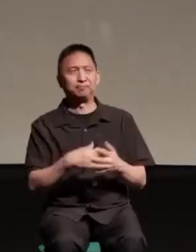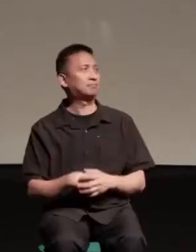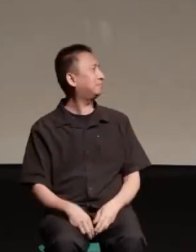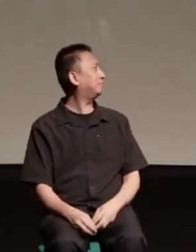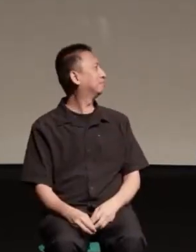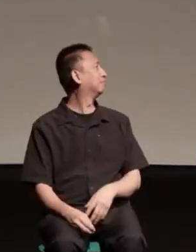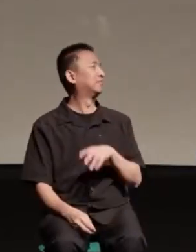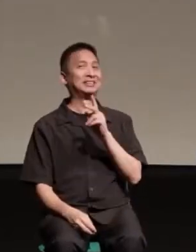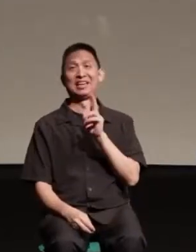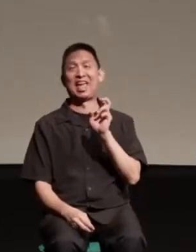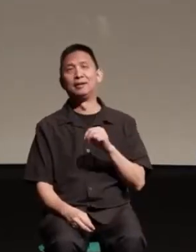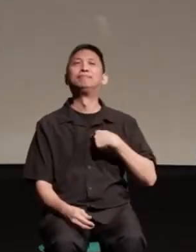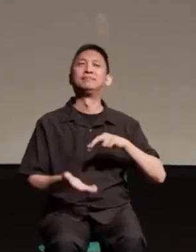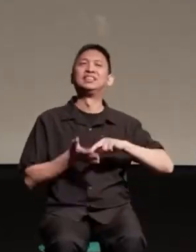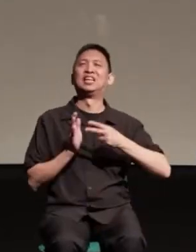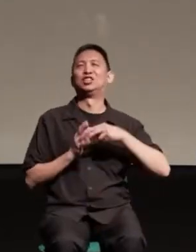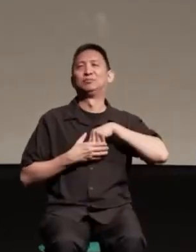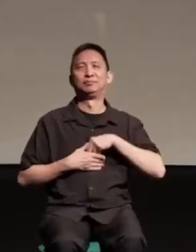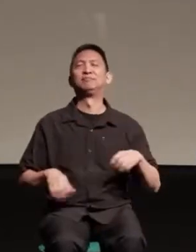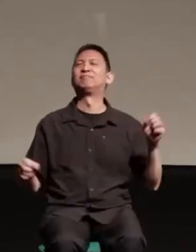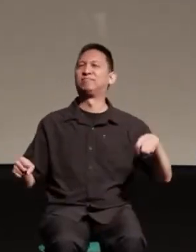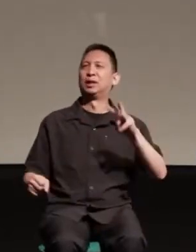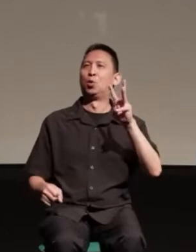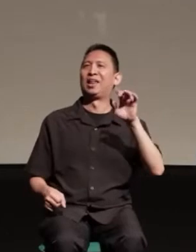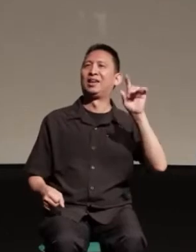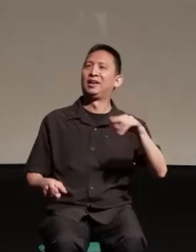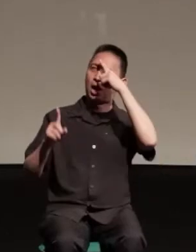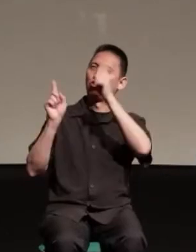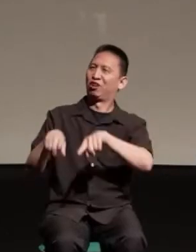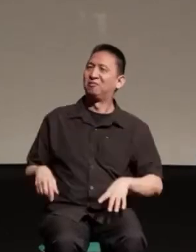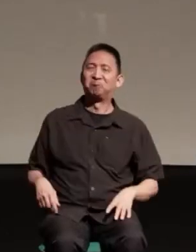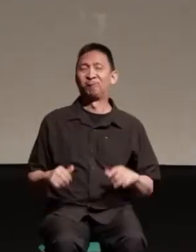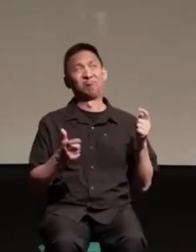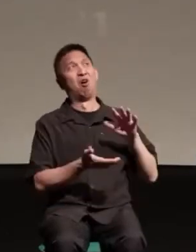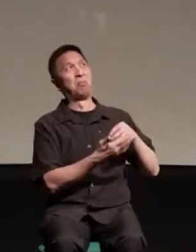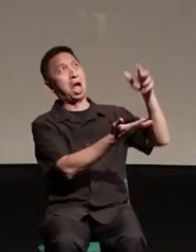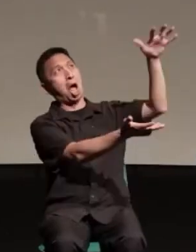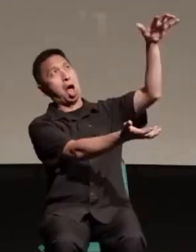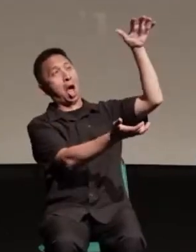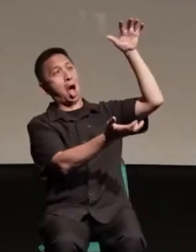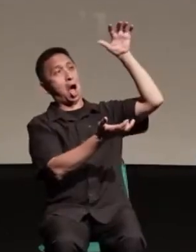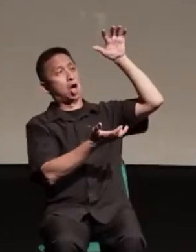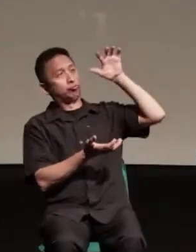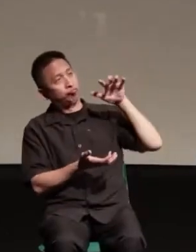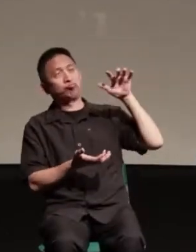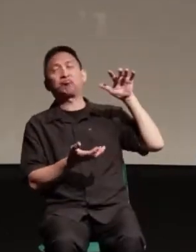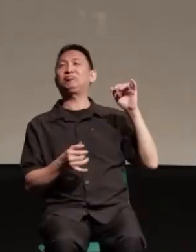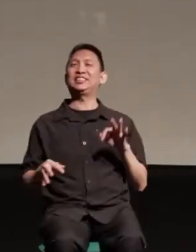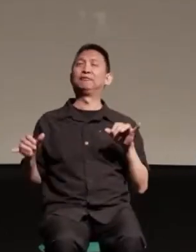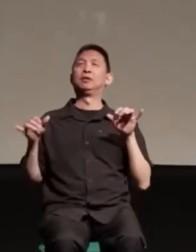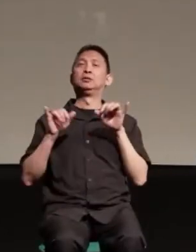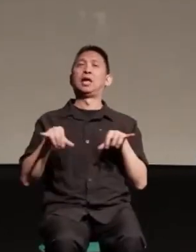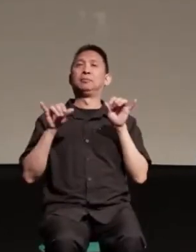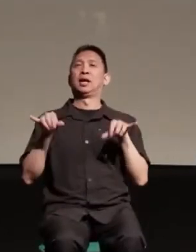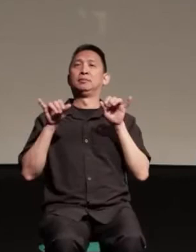Intention. Exactly. Because all the money can come in, and if the intention hasn't changed and the people